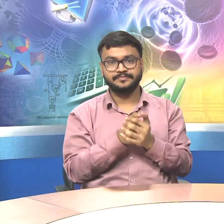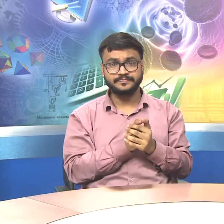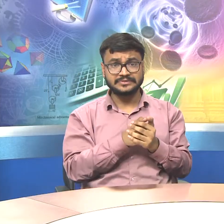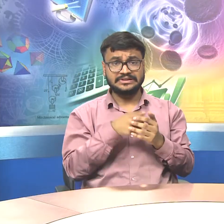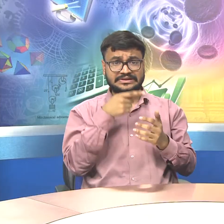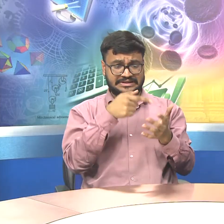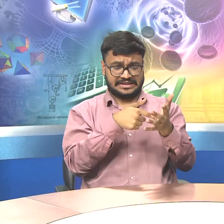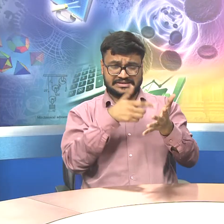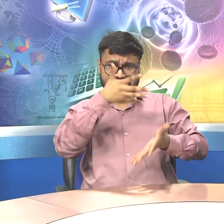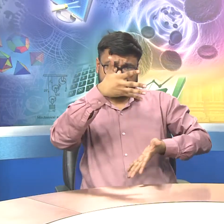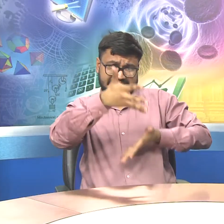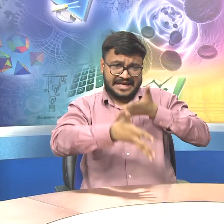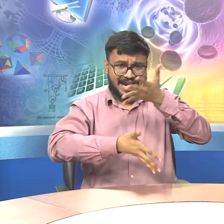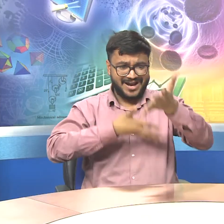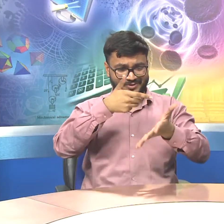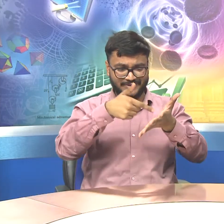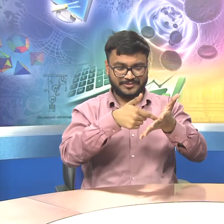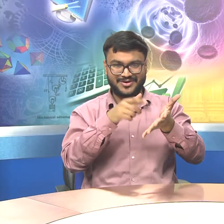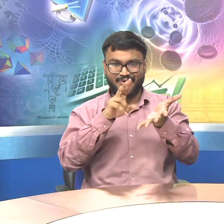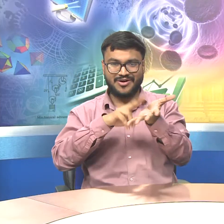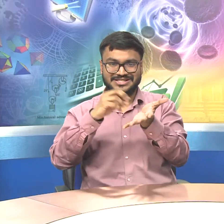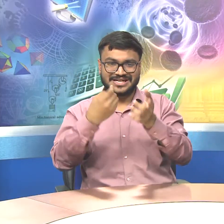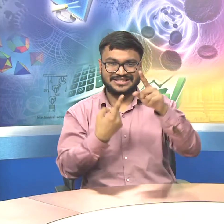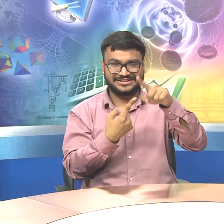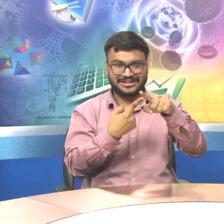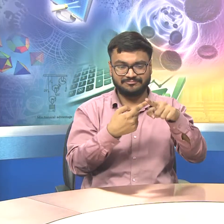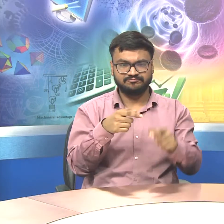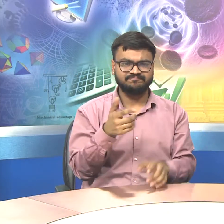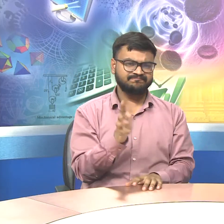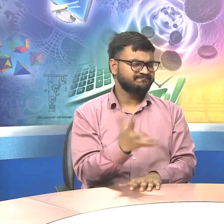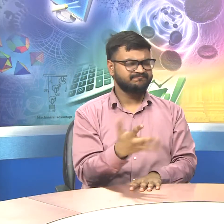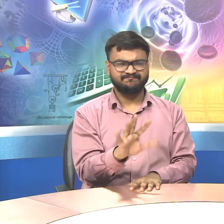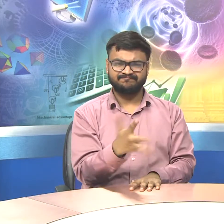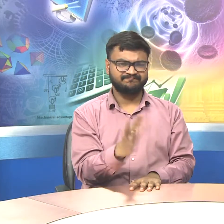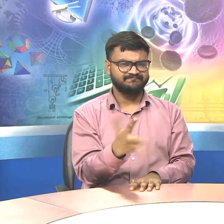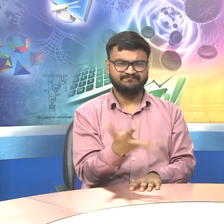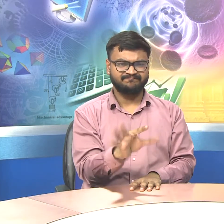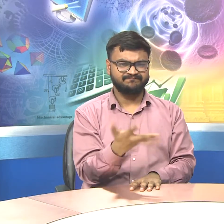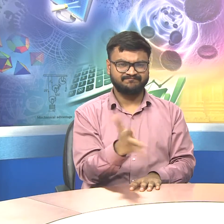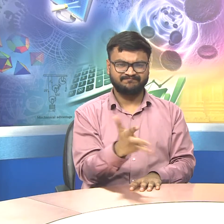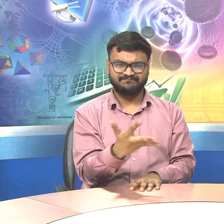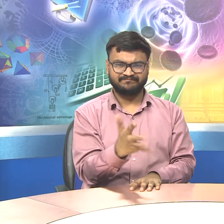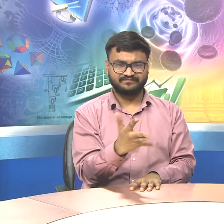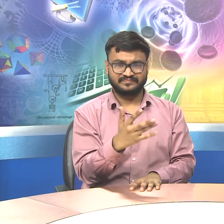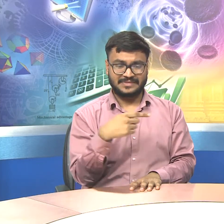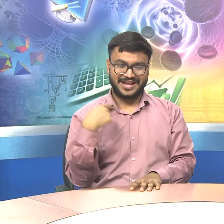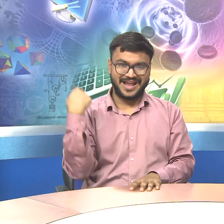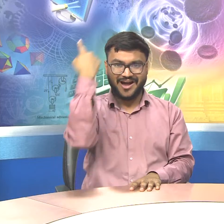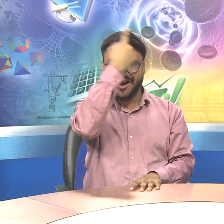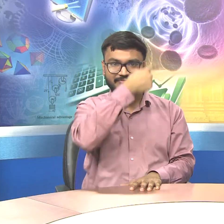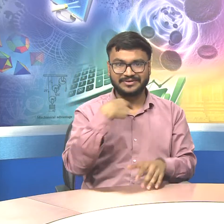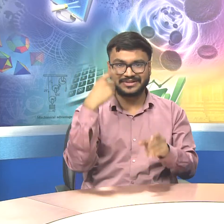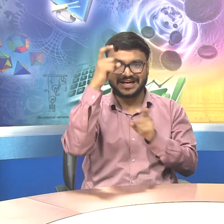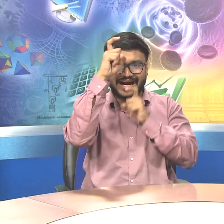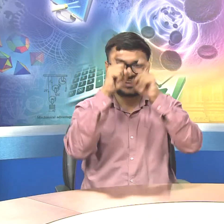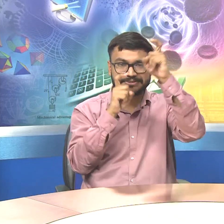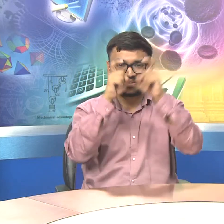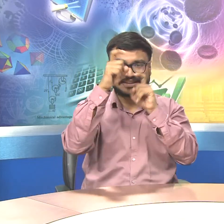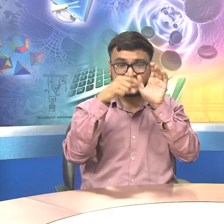We are going to learn about the negative or not sentences. The sign